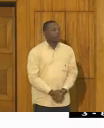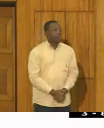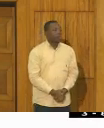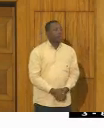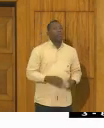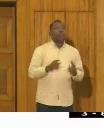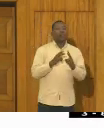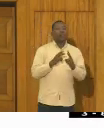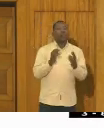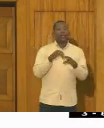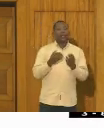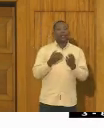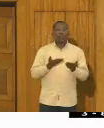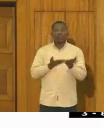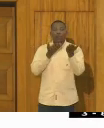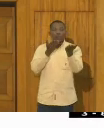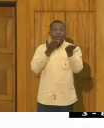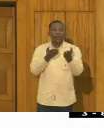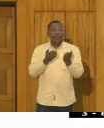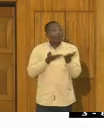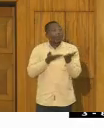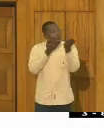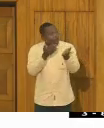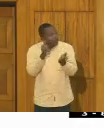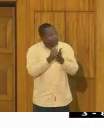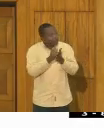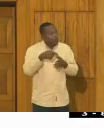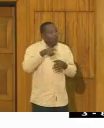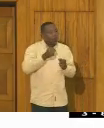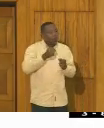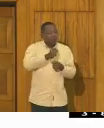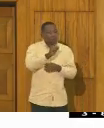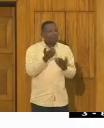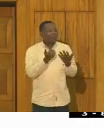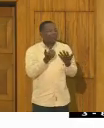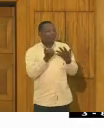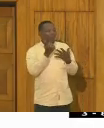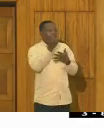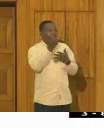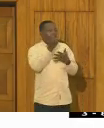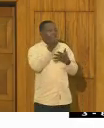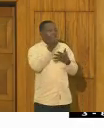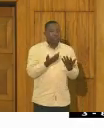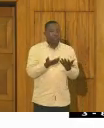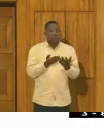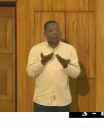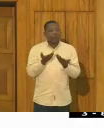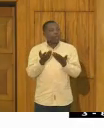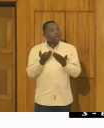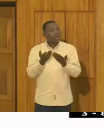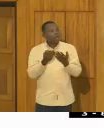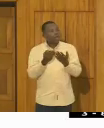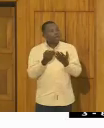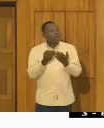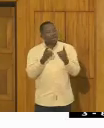In our recommendations, we recommend that we should promote partially efficacious HIV vaccines, that